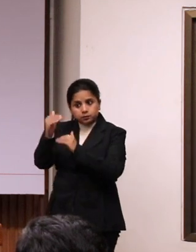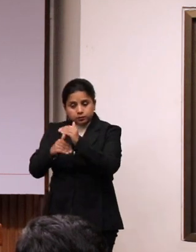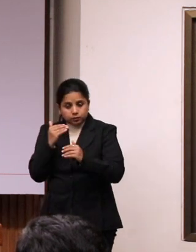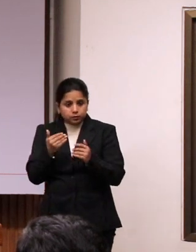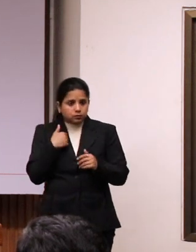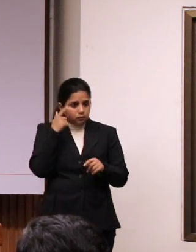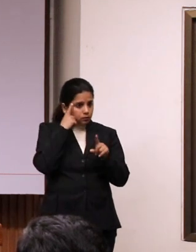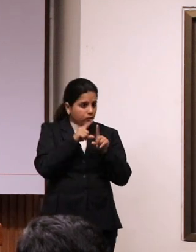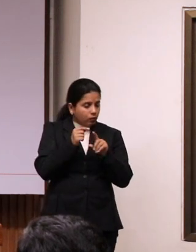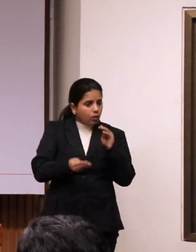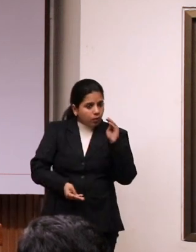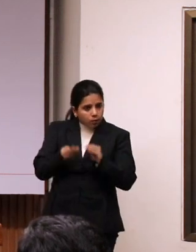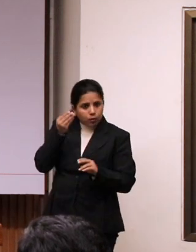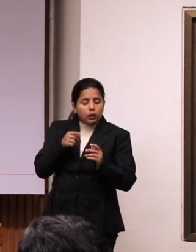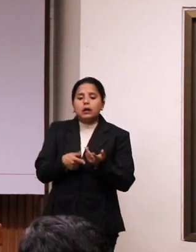of doing more